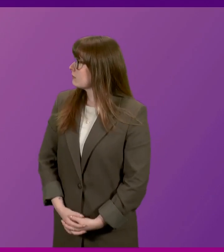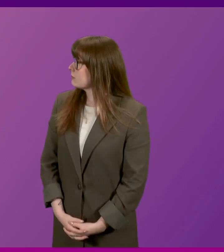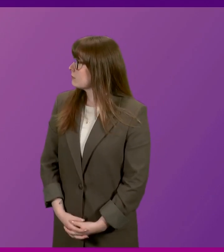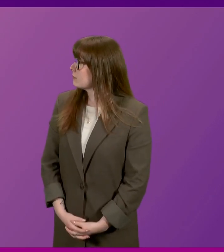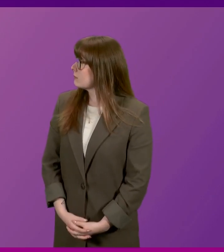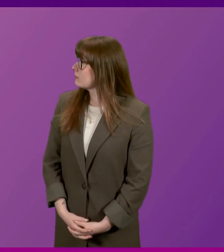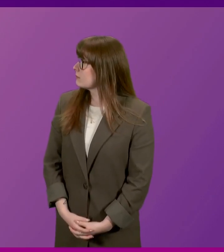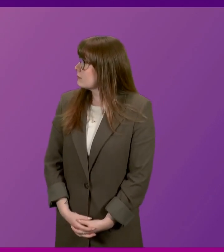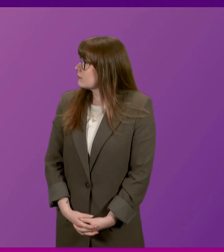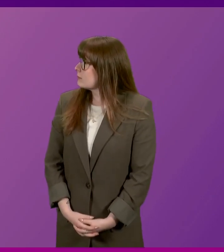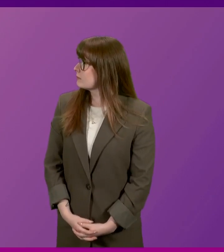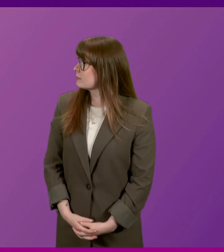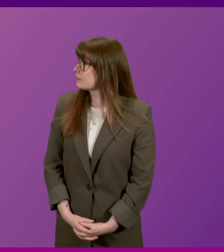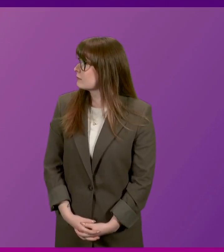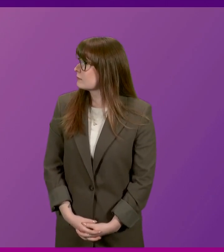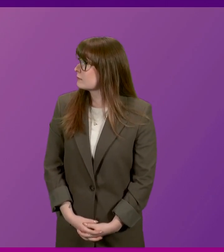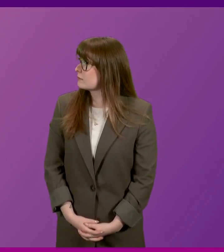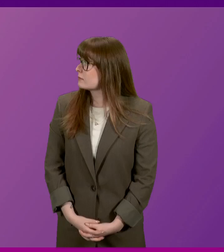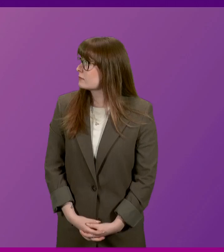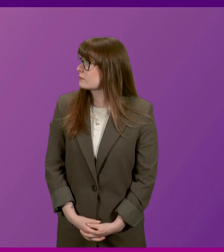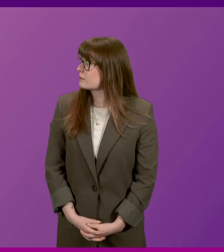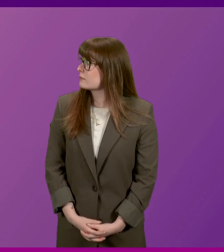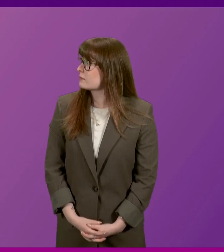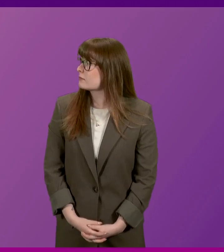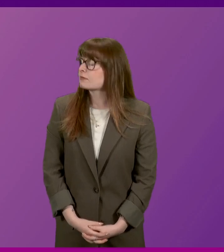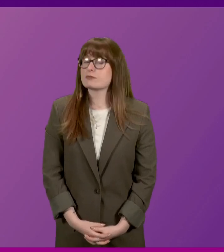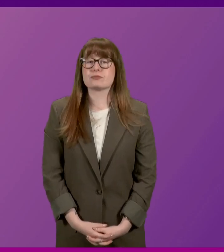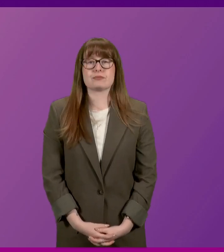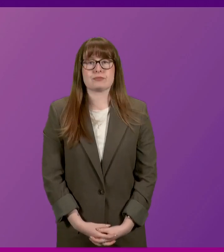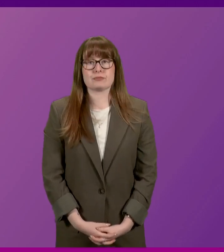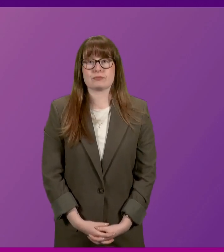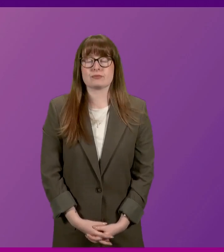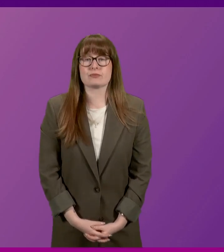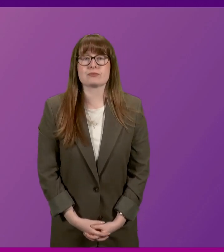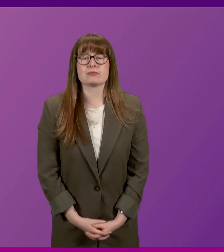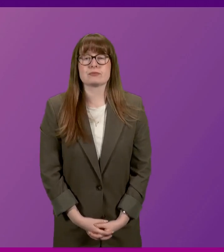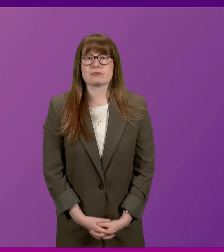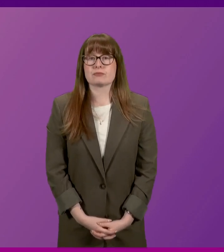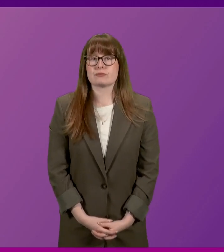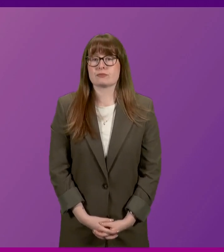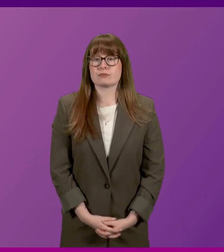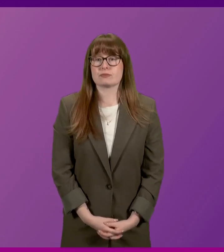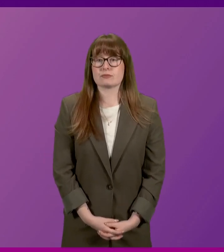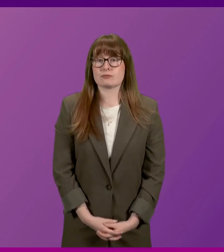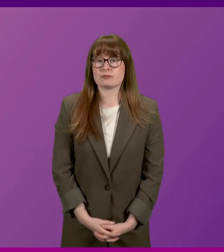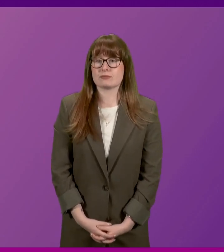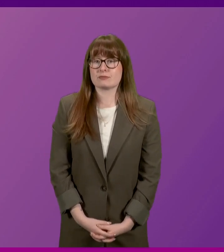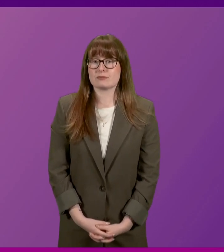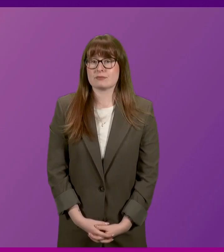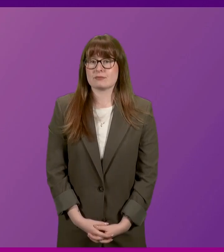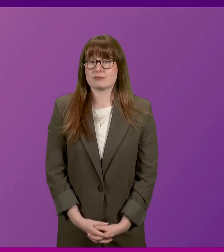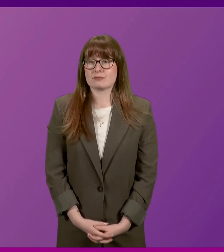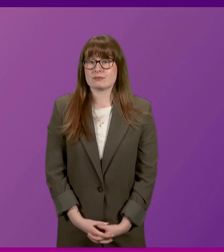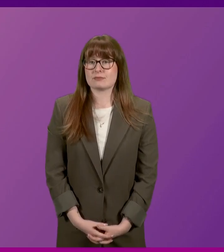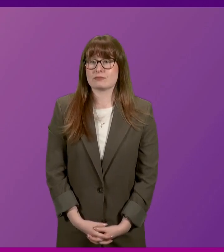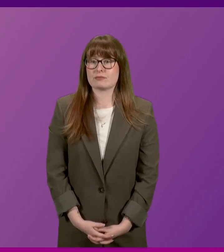Should we let Claire start? Yeah, I think let Claire start, and that way it gives me time to think of how I'm going to formulate my answer. There's